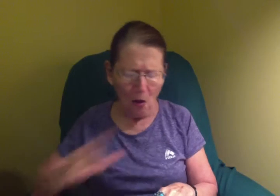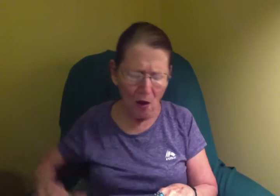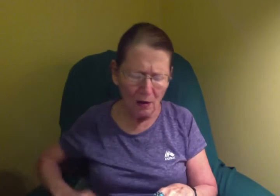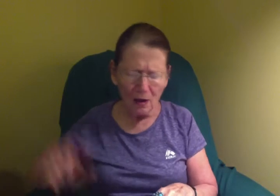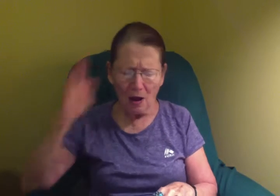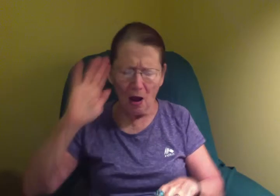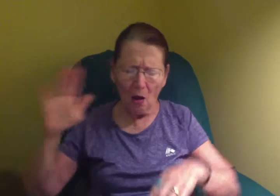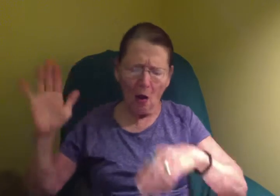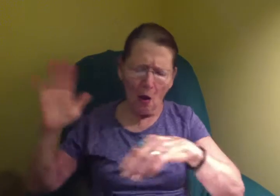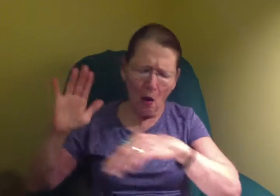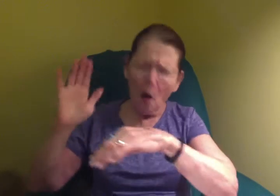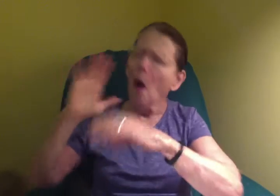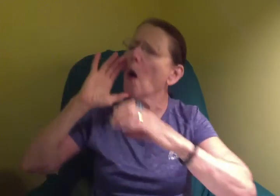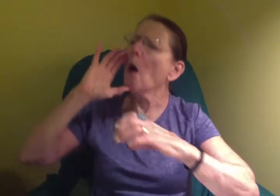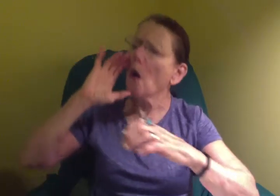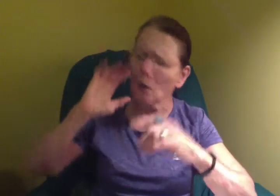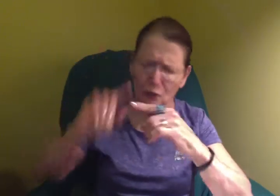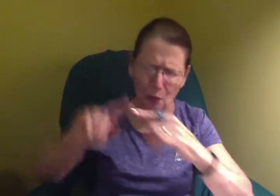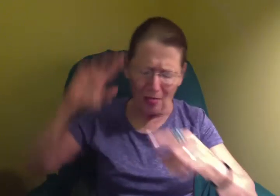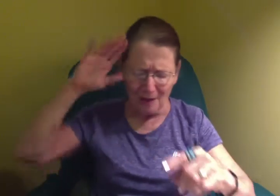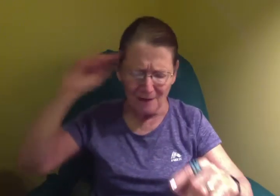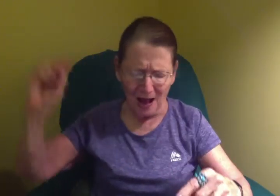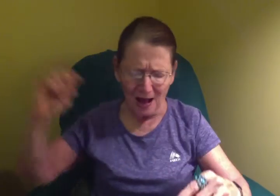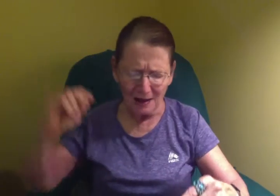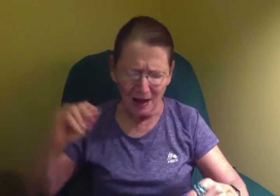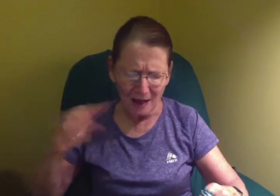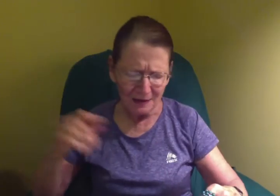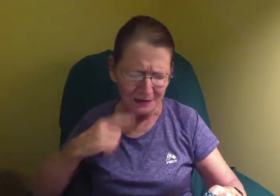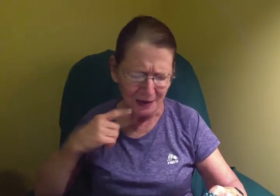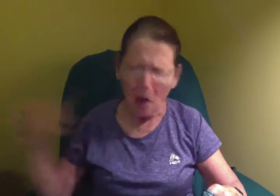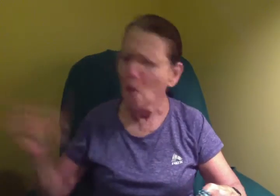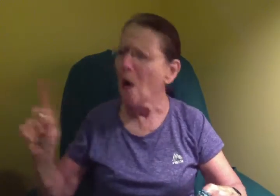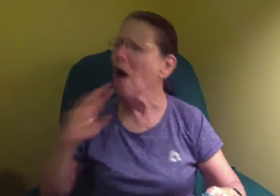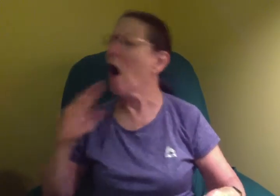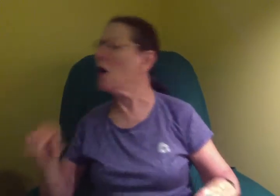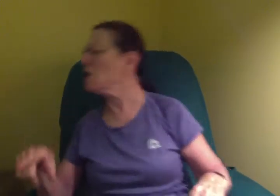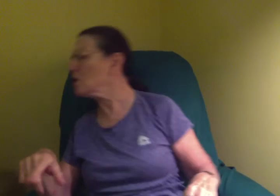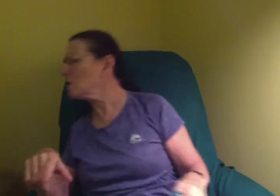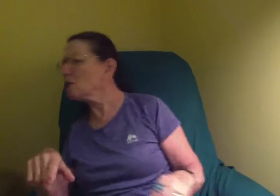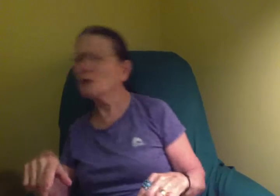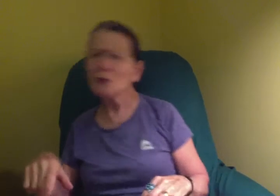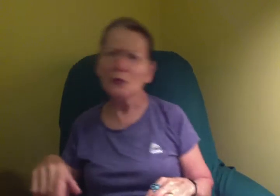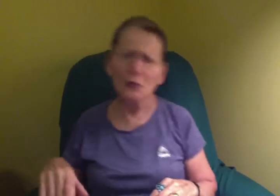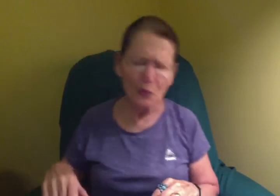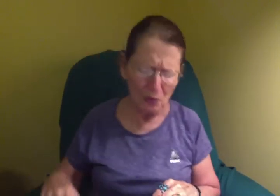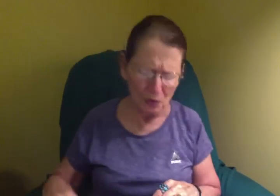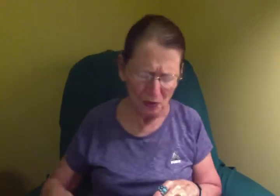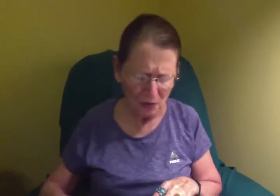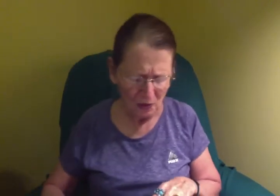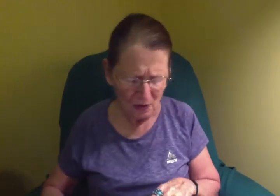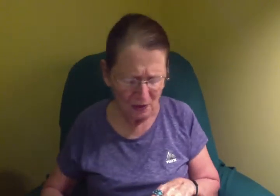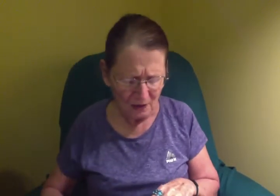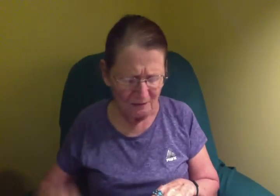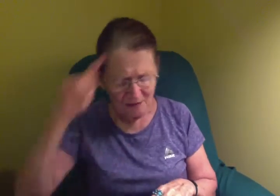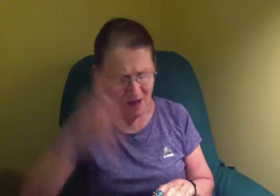that is the hard the that